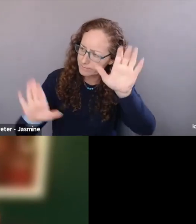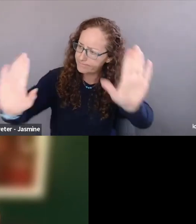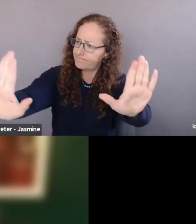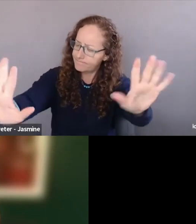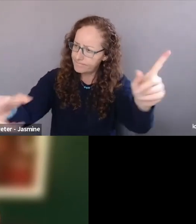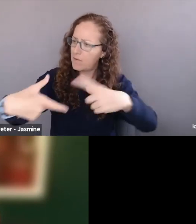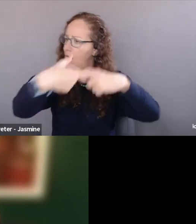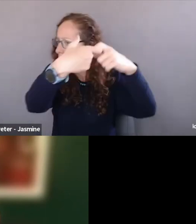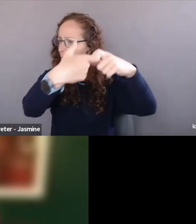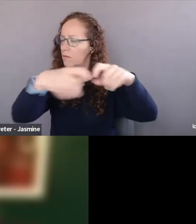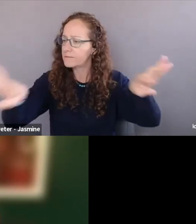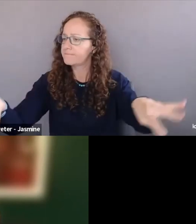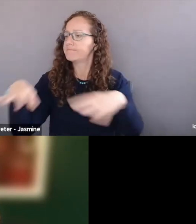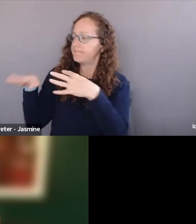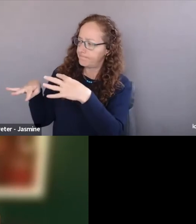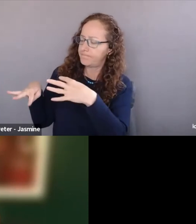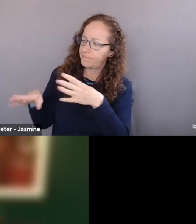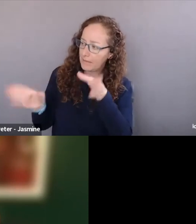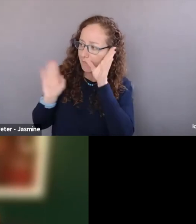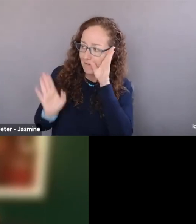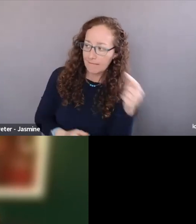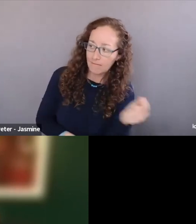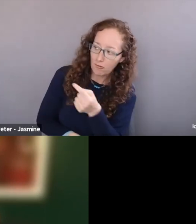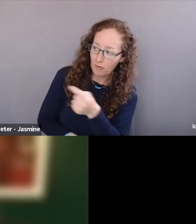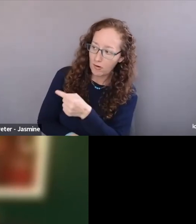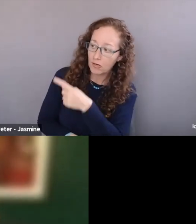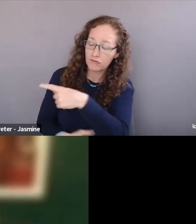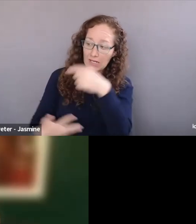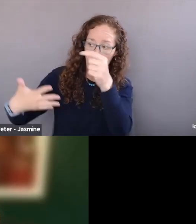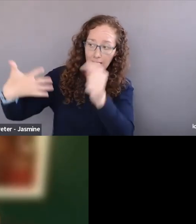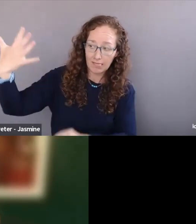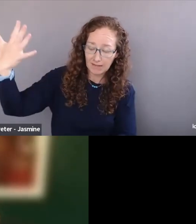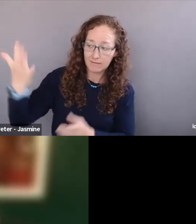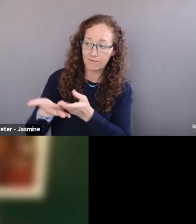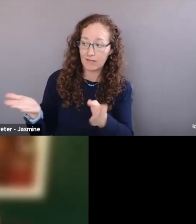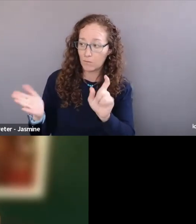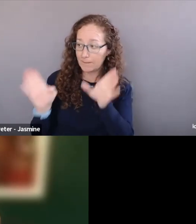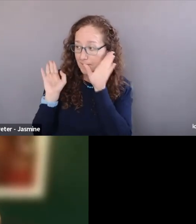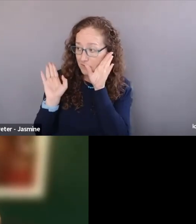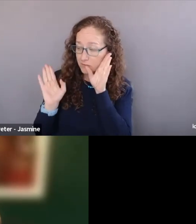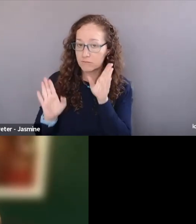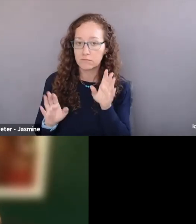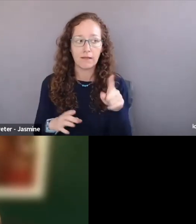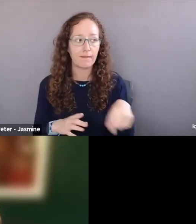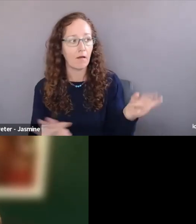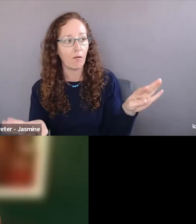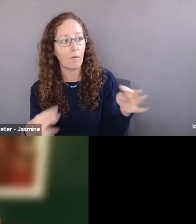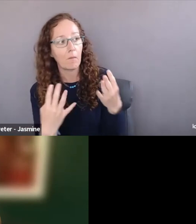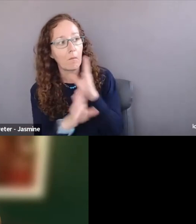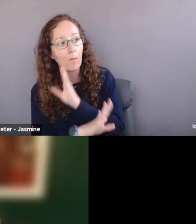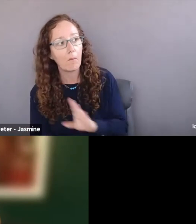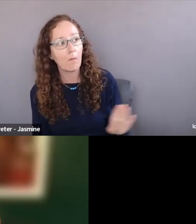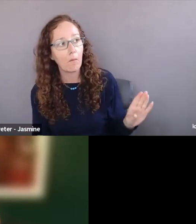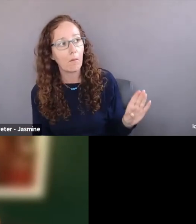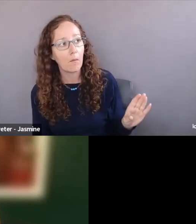I need everyone to listen. She's actually got a list of things we need to pay attention to. And they all got very quiet. And